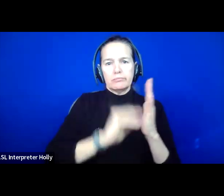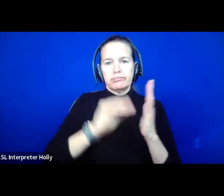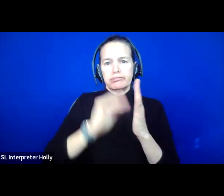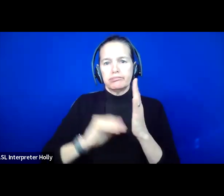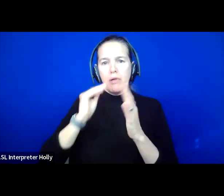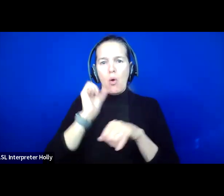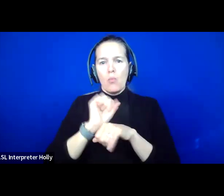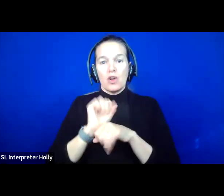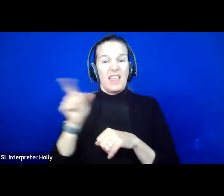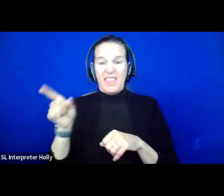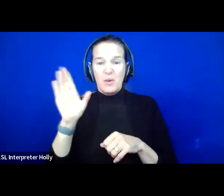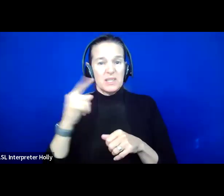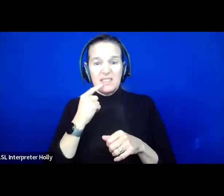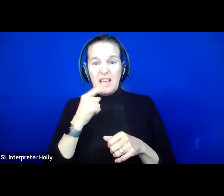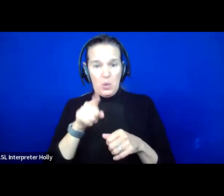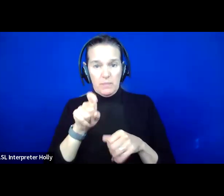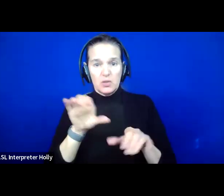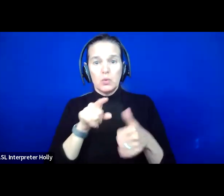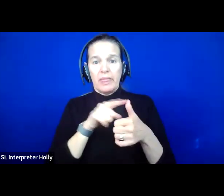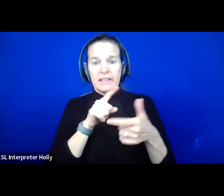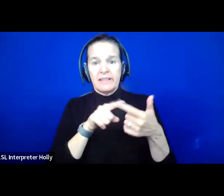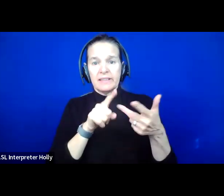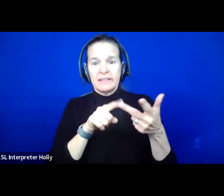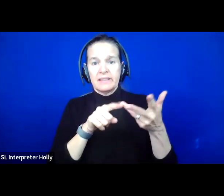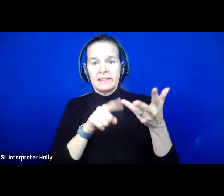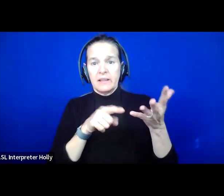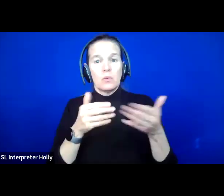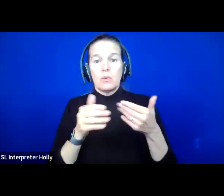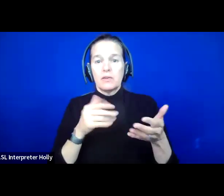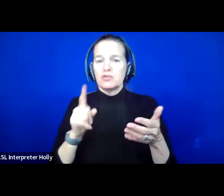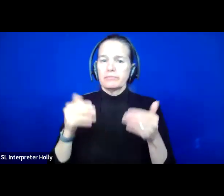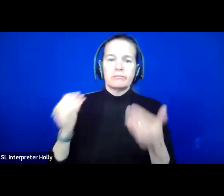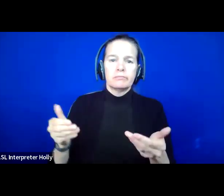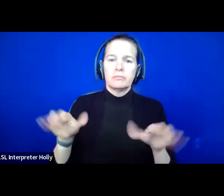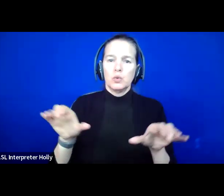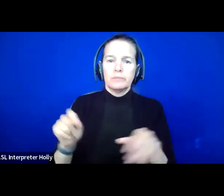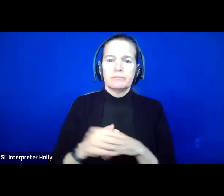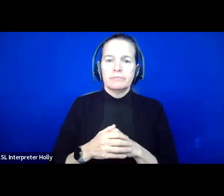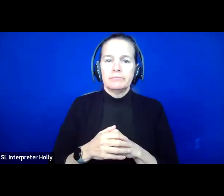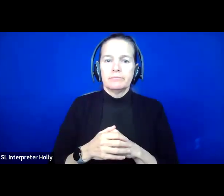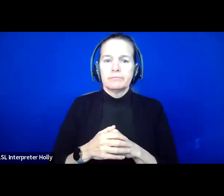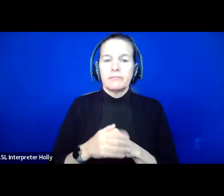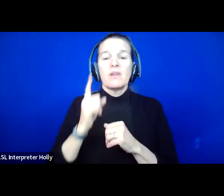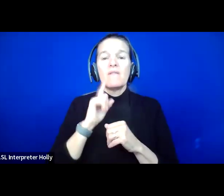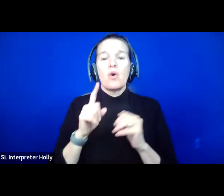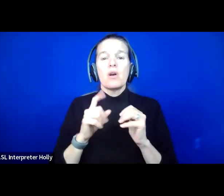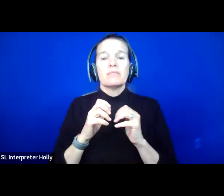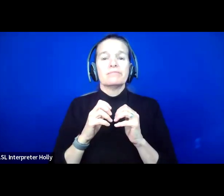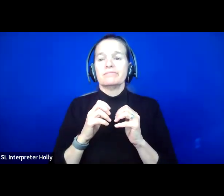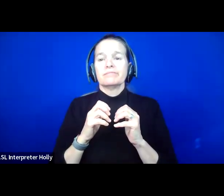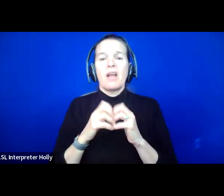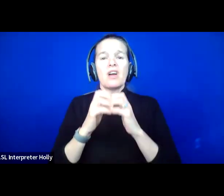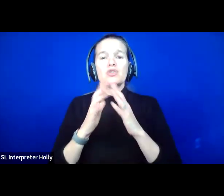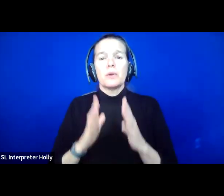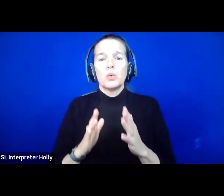need you to do this, whatever it may be. Be prepared to do that. Being an entrepreneur, especially for a long period of time,